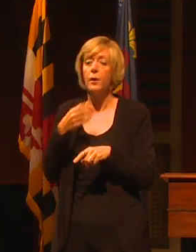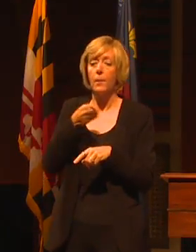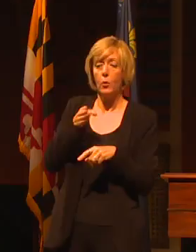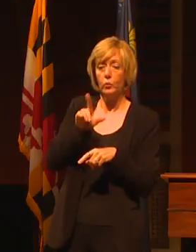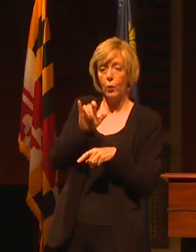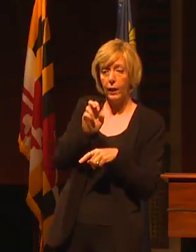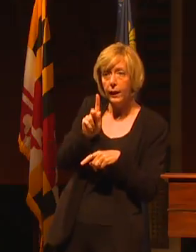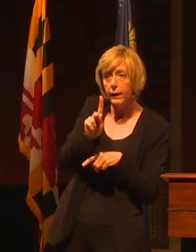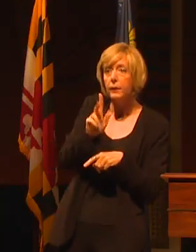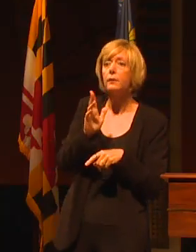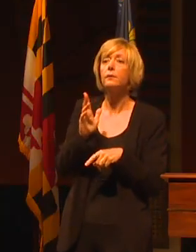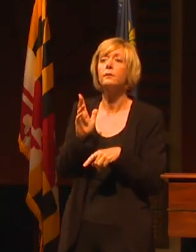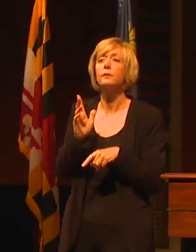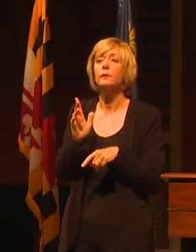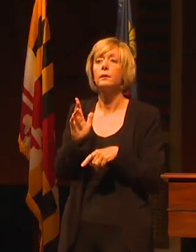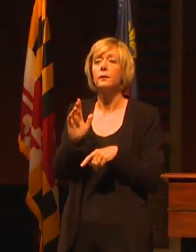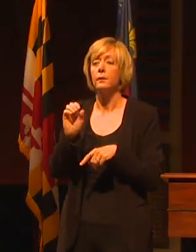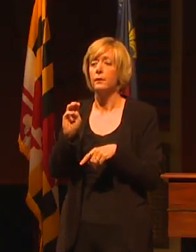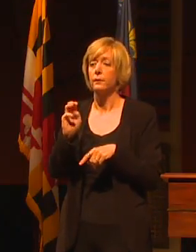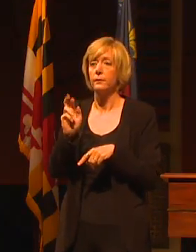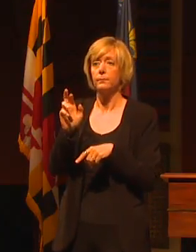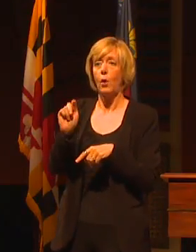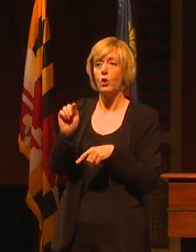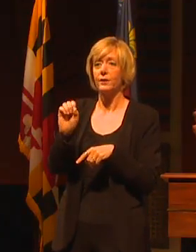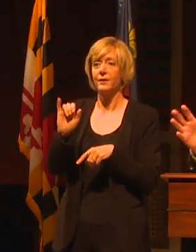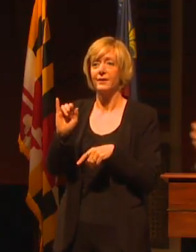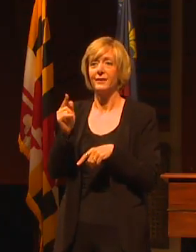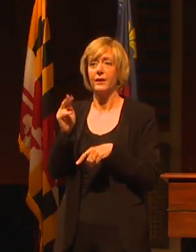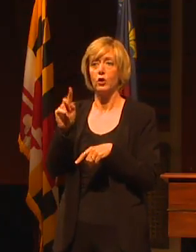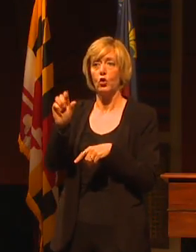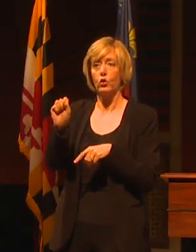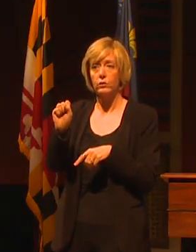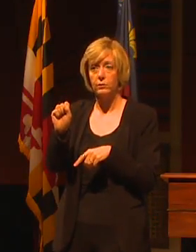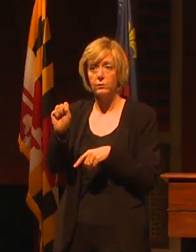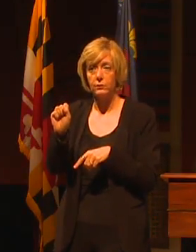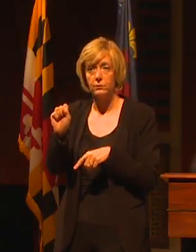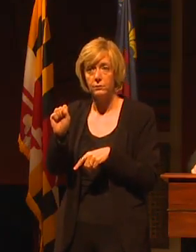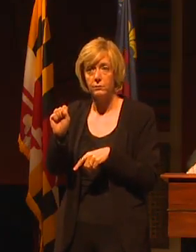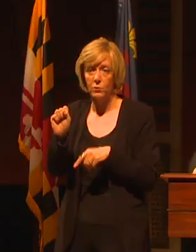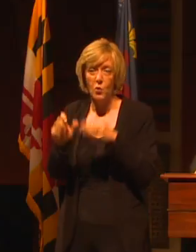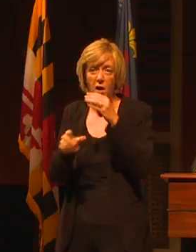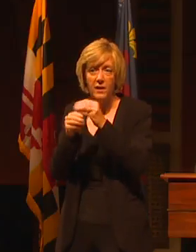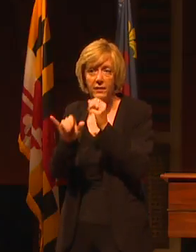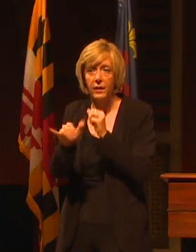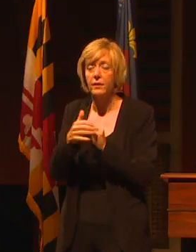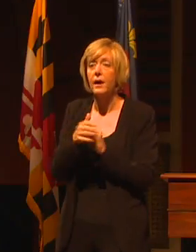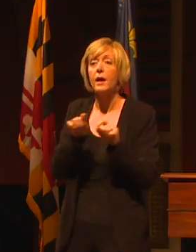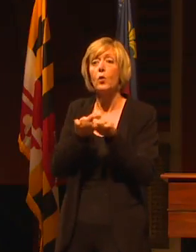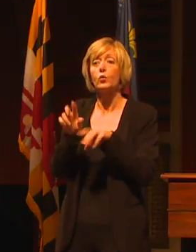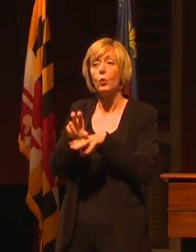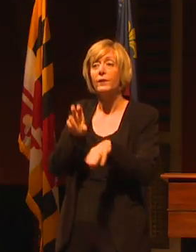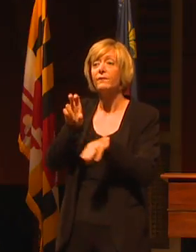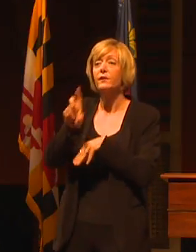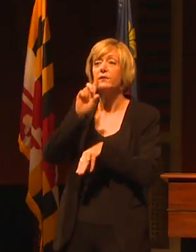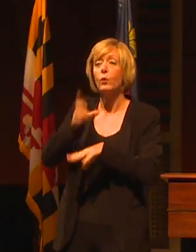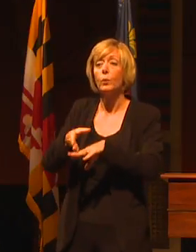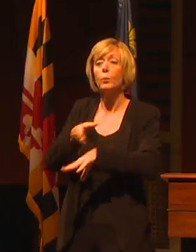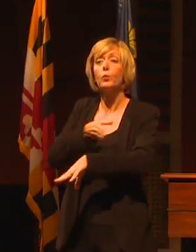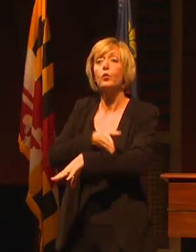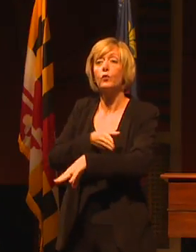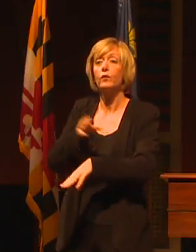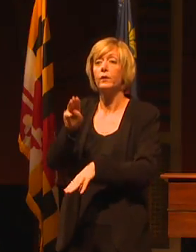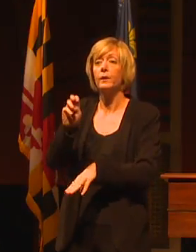Link, smart signals in many congested corridors across the state, and investments in improving